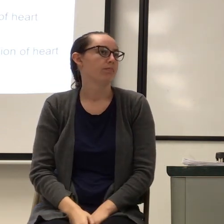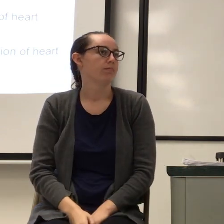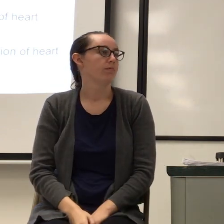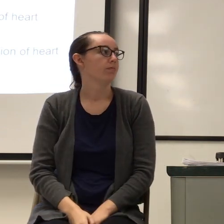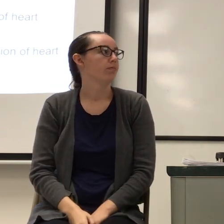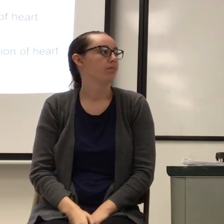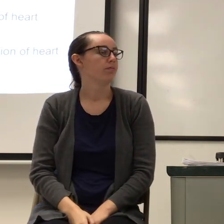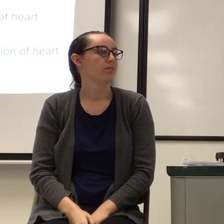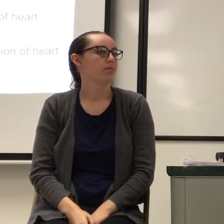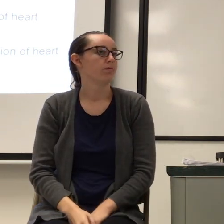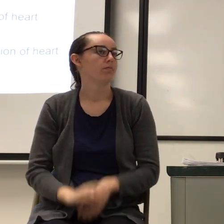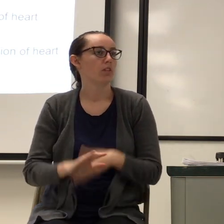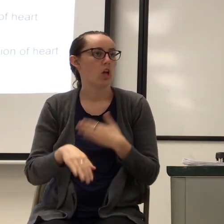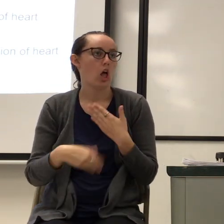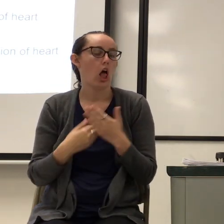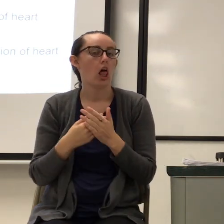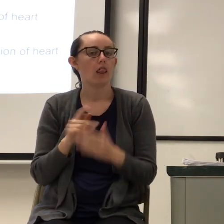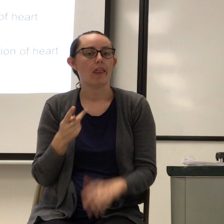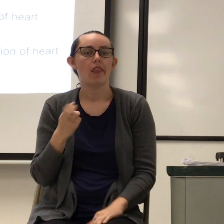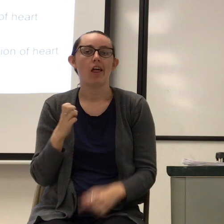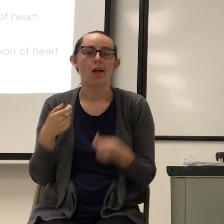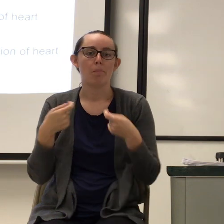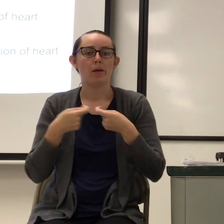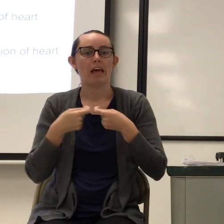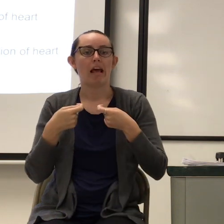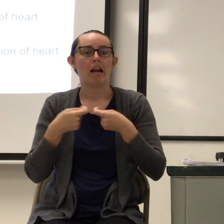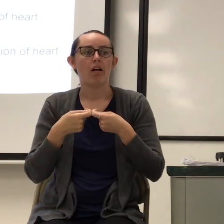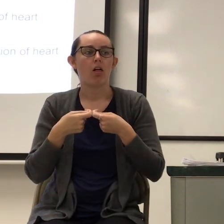All the mechanical